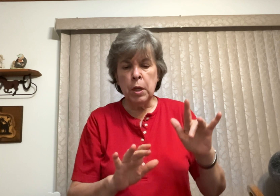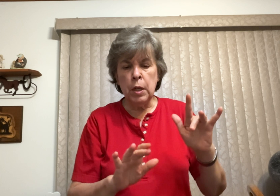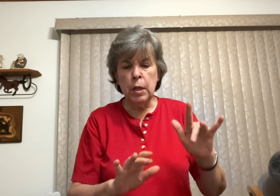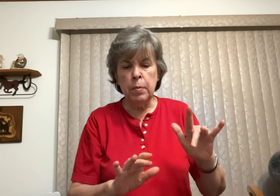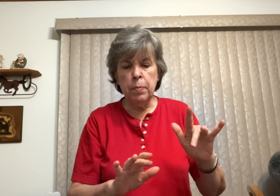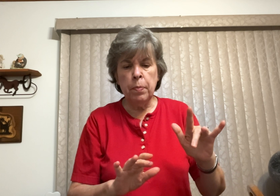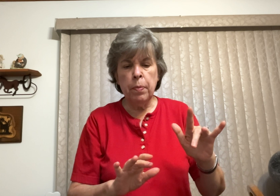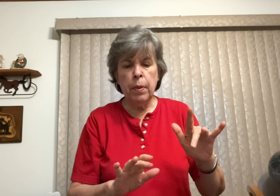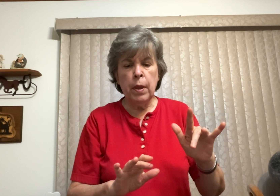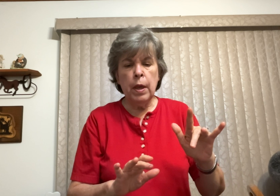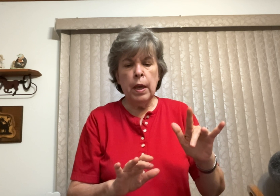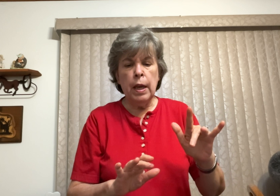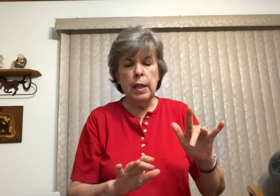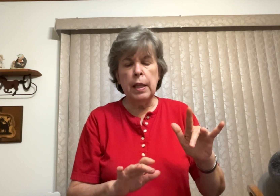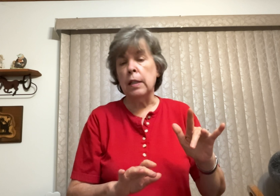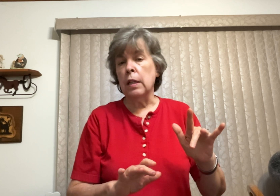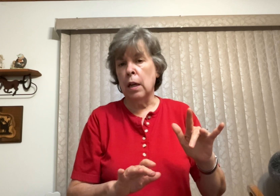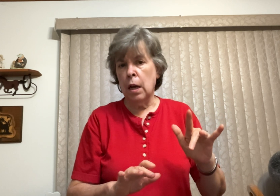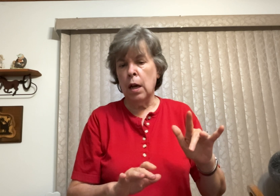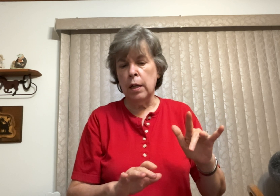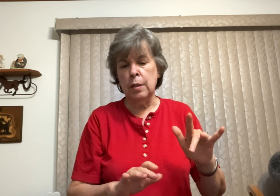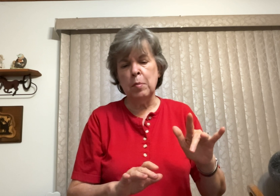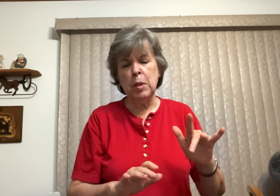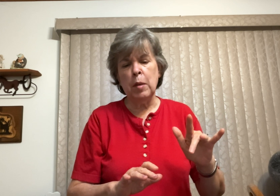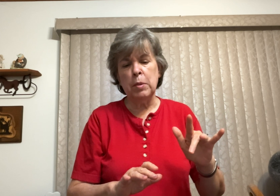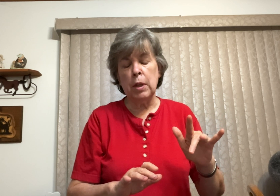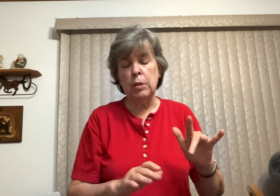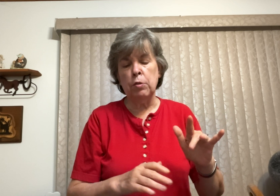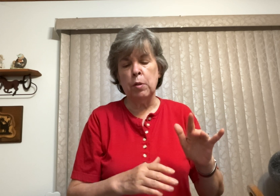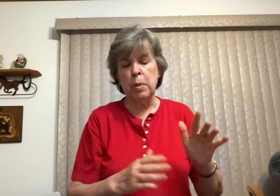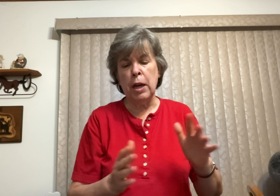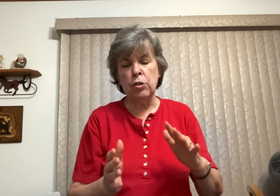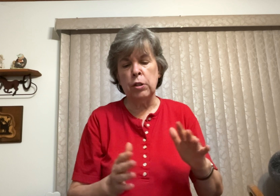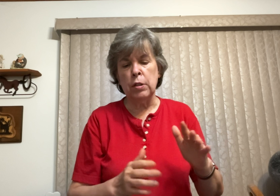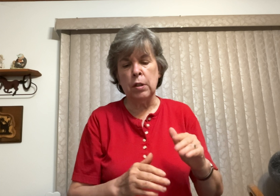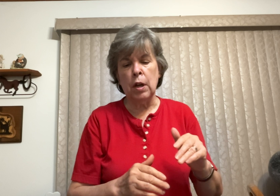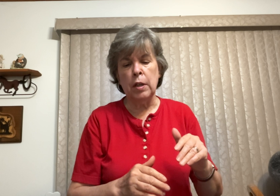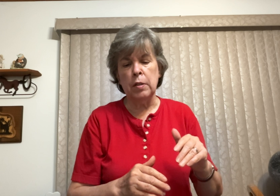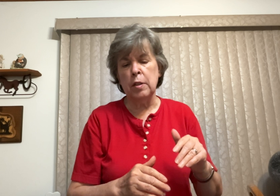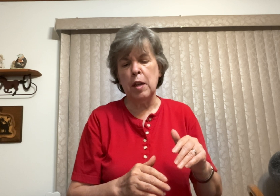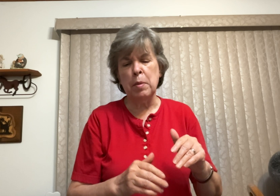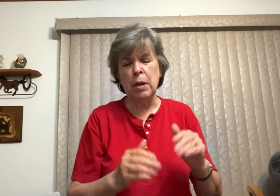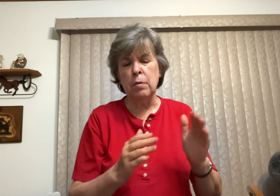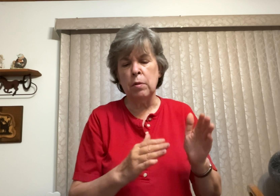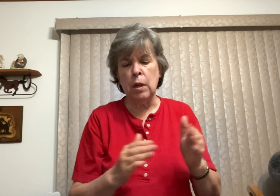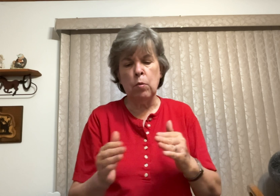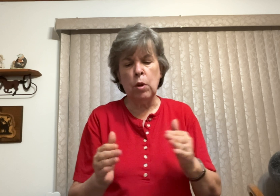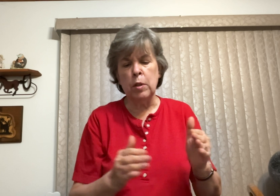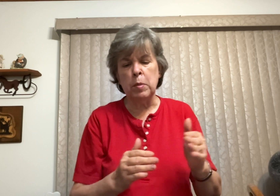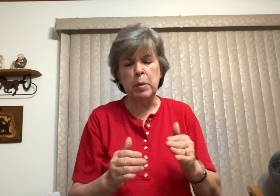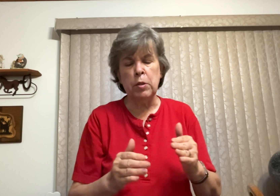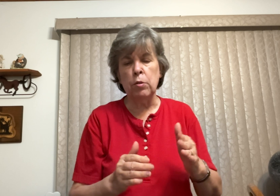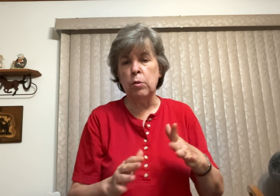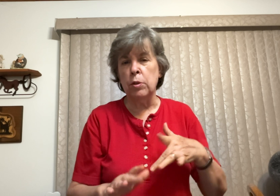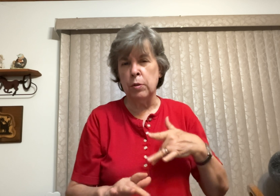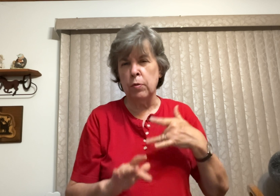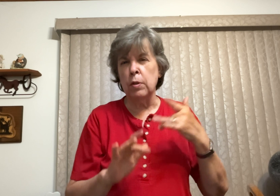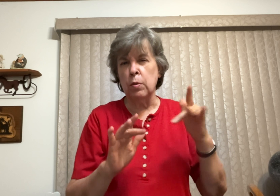pity. And then kind. Sometimes I do compassionate and kind the same, but I want them to be two different